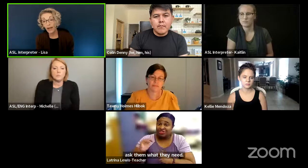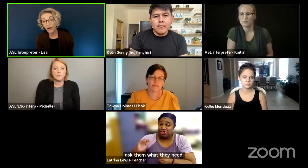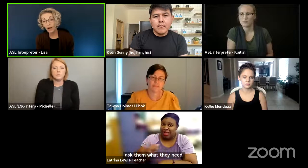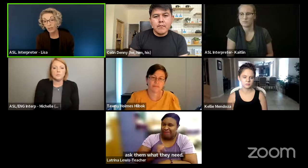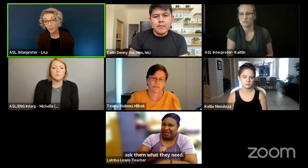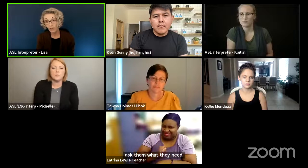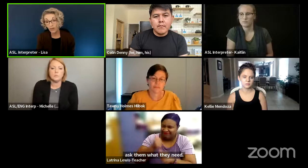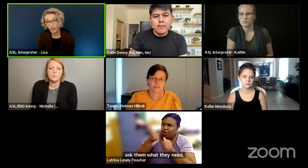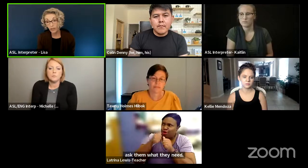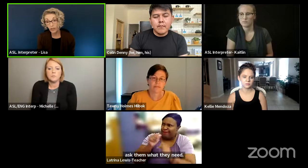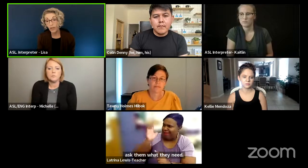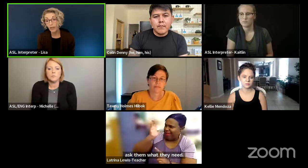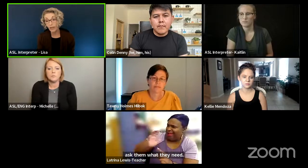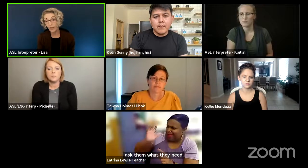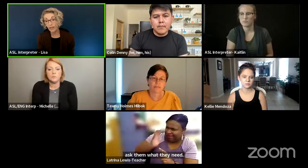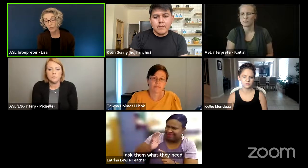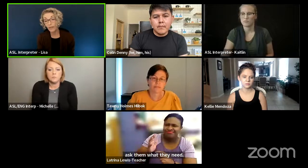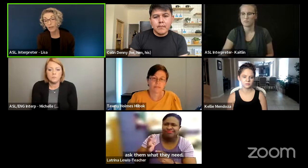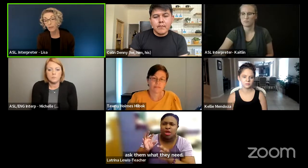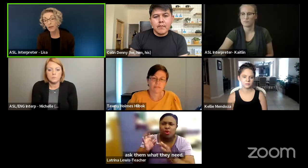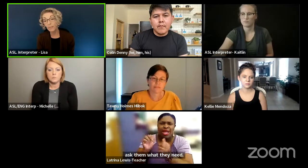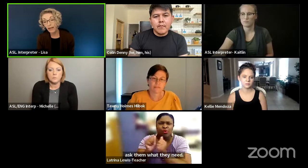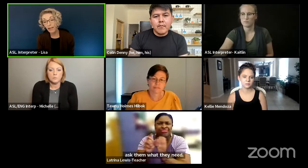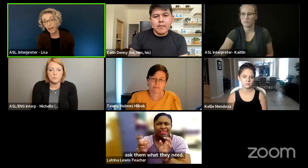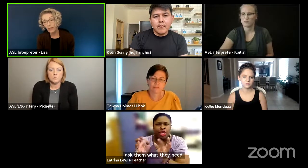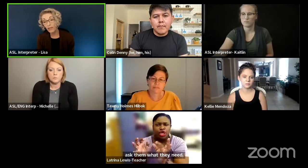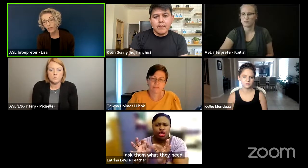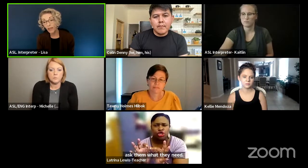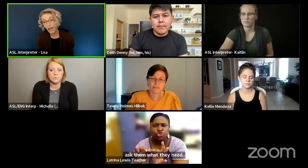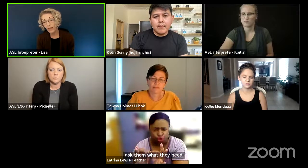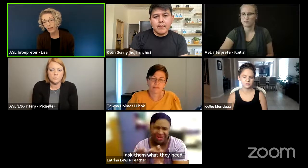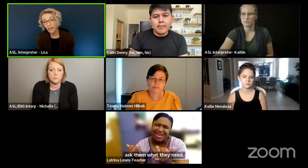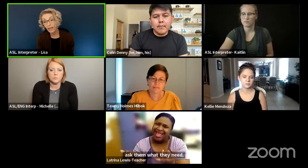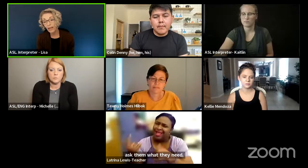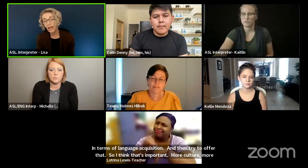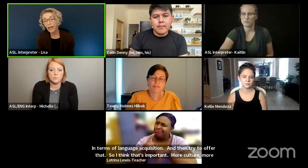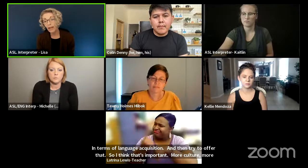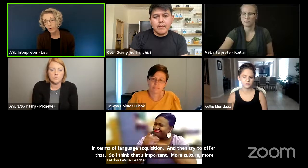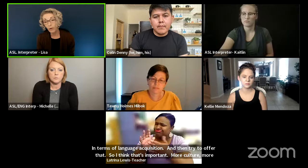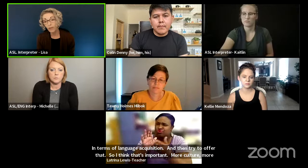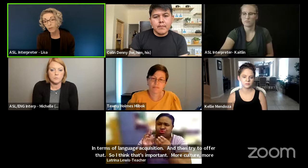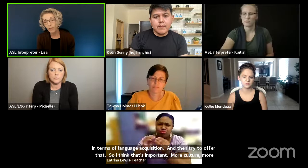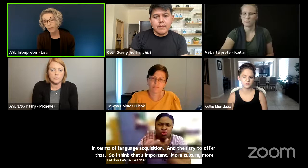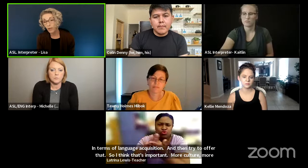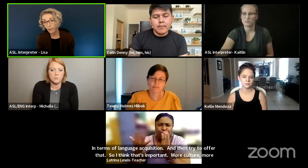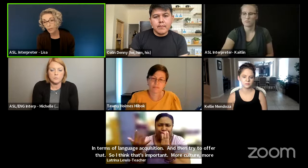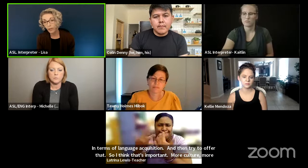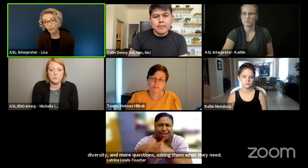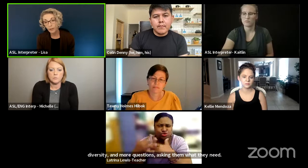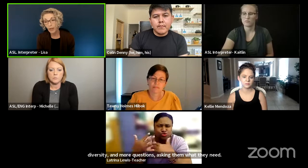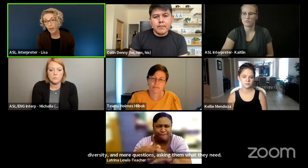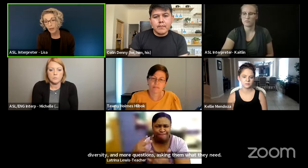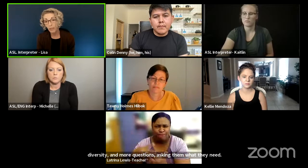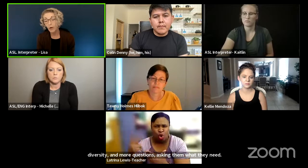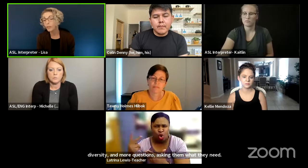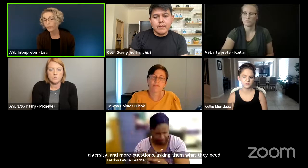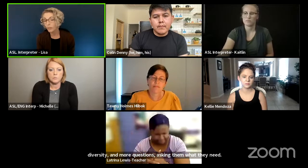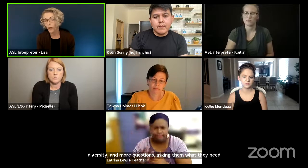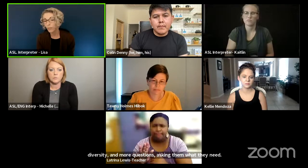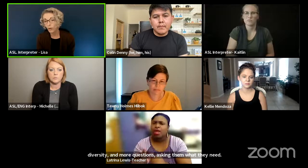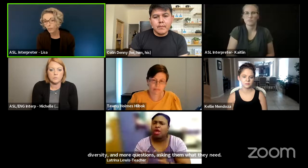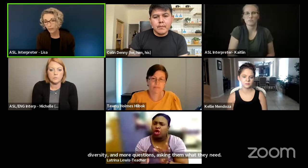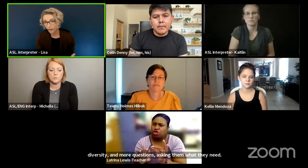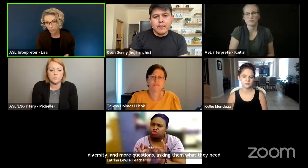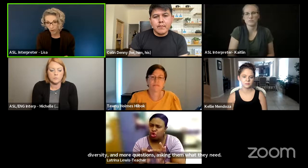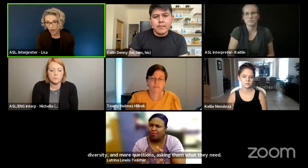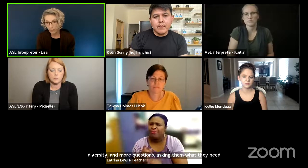teacher now, as a professional, that's one thing. But in my time as a child, I worked with an interpreter, and more